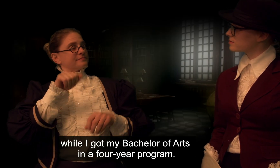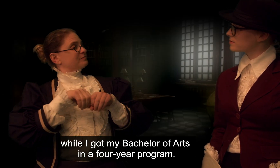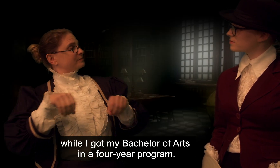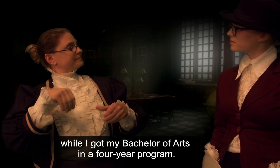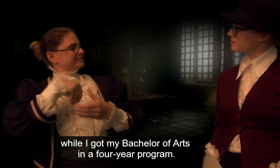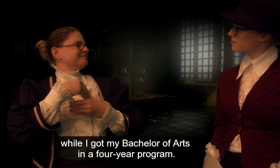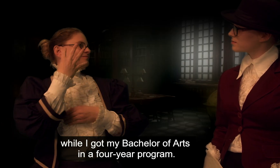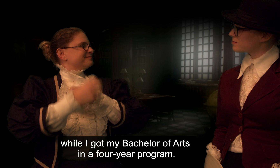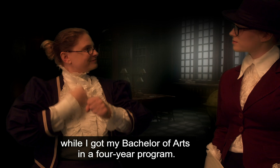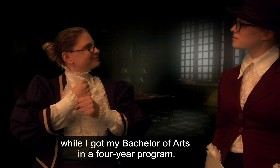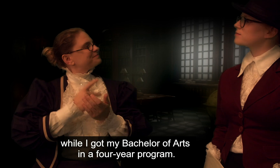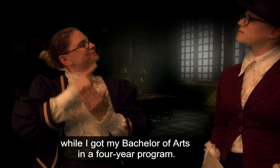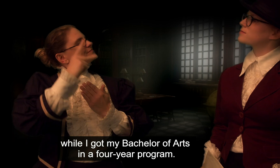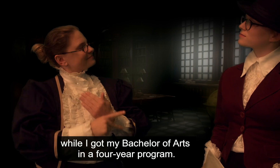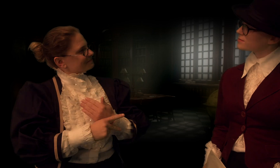of Arts in a 4-year program.